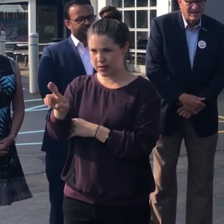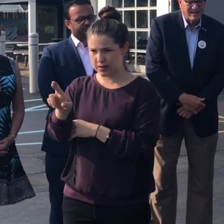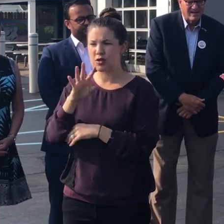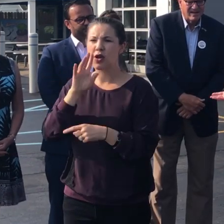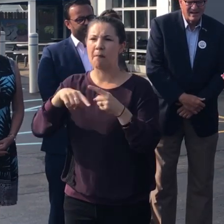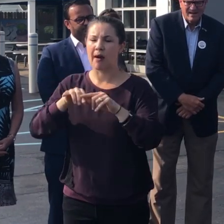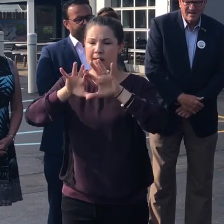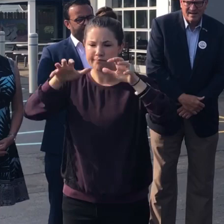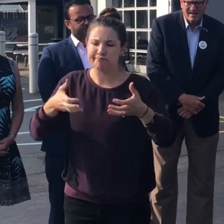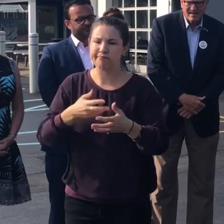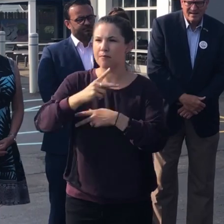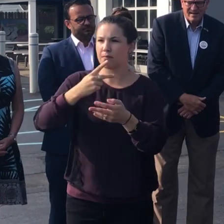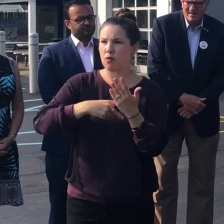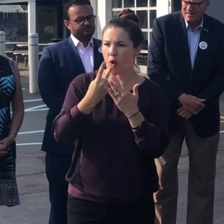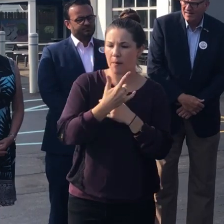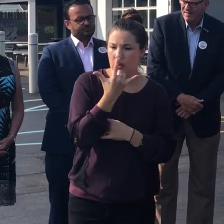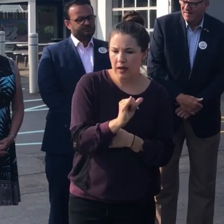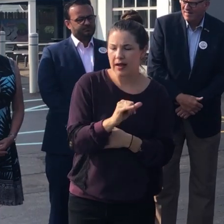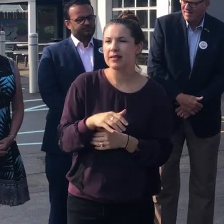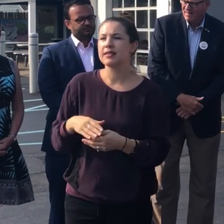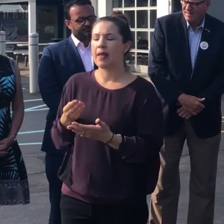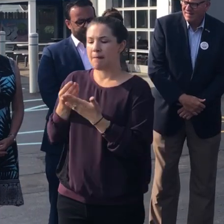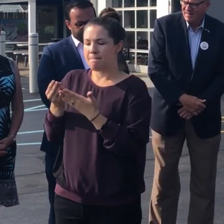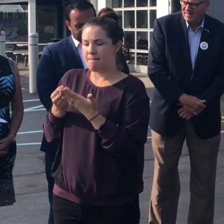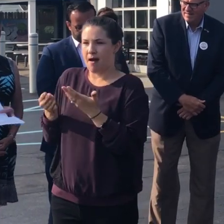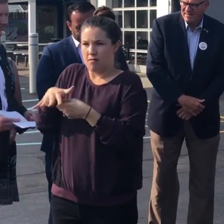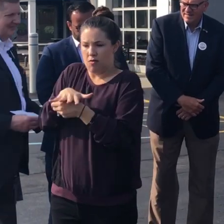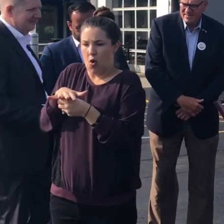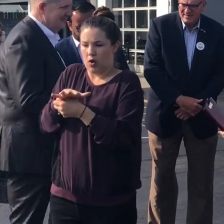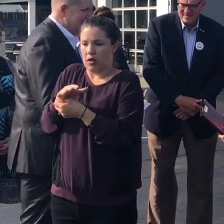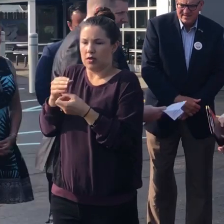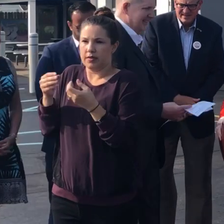whole program and especially the Buy Local marketing campaign.